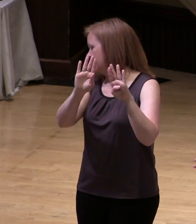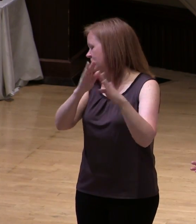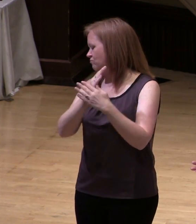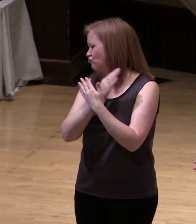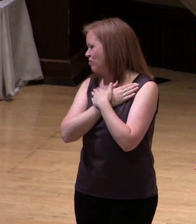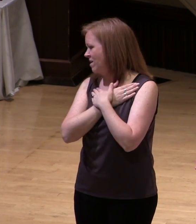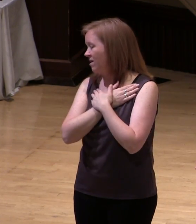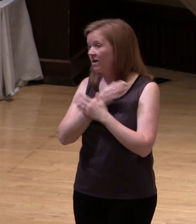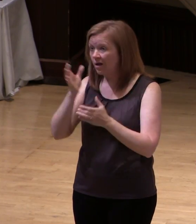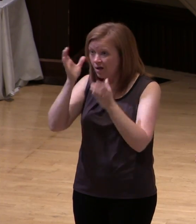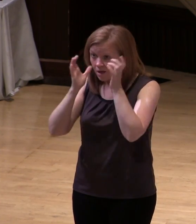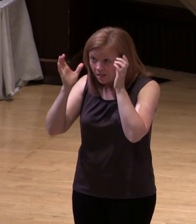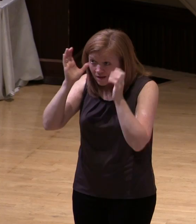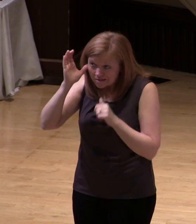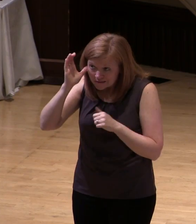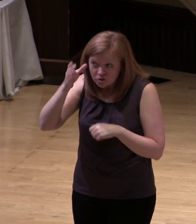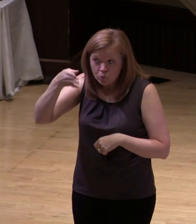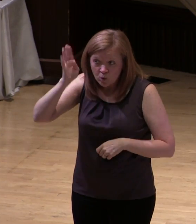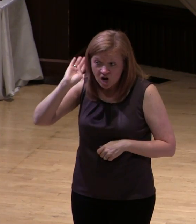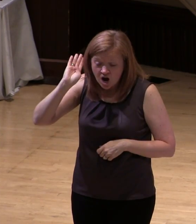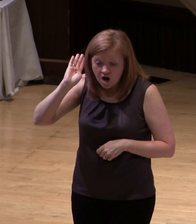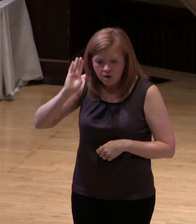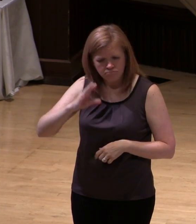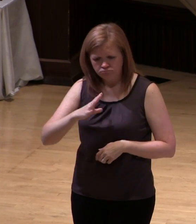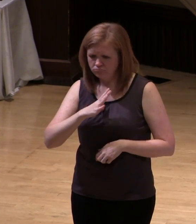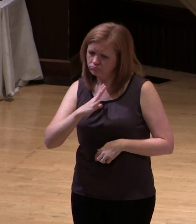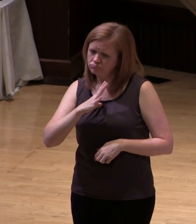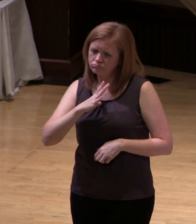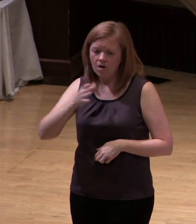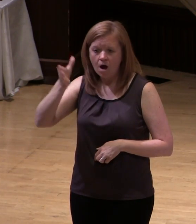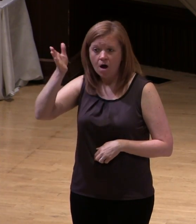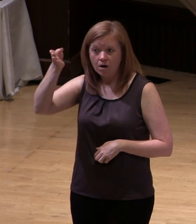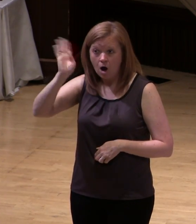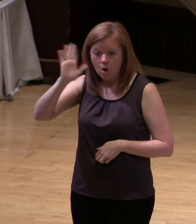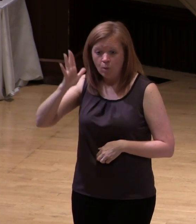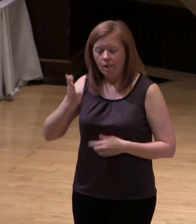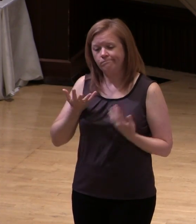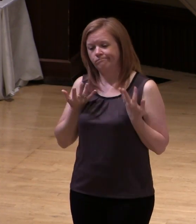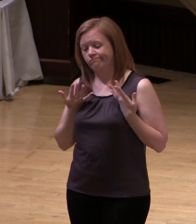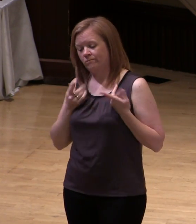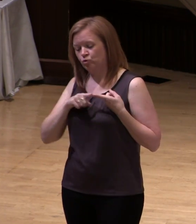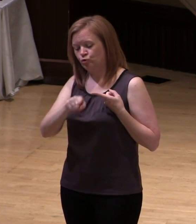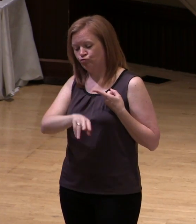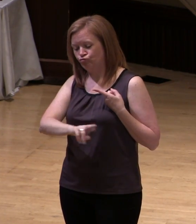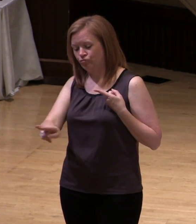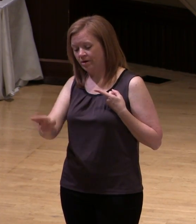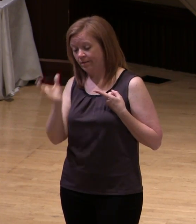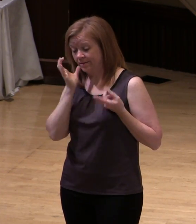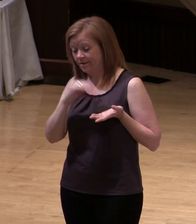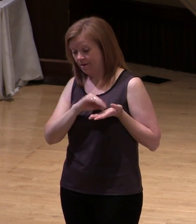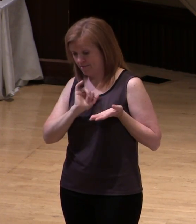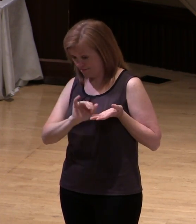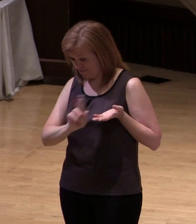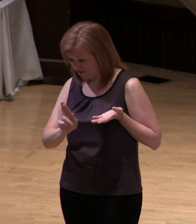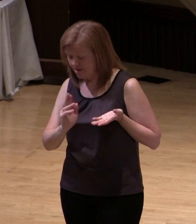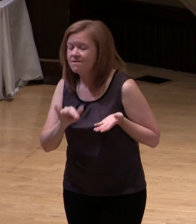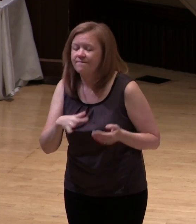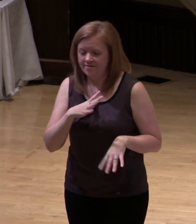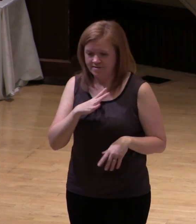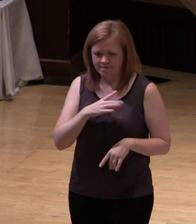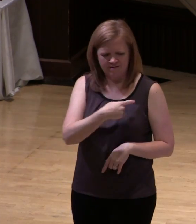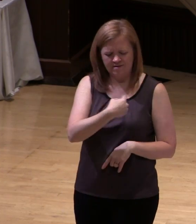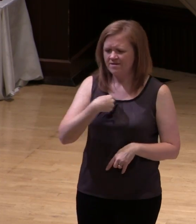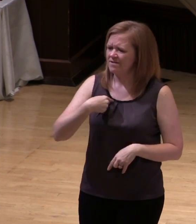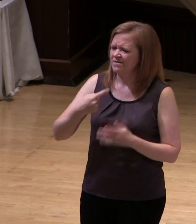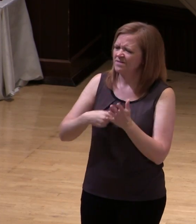that's fine. God will wait until you're ready. And sometimes I want to do that because, you know what, I like what I'm doing, and